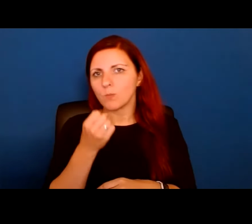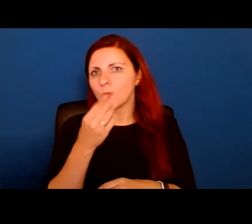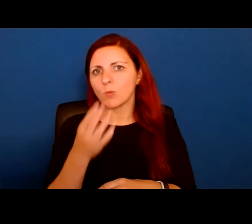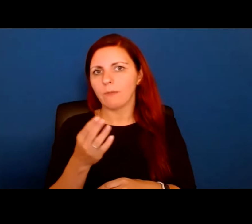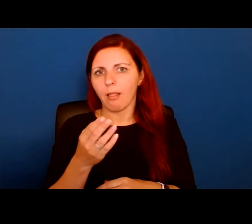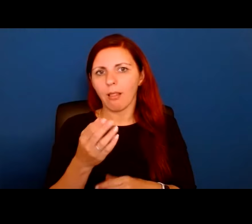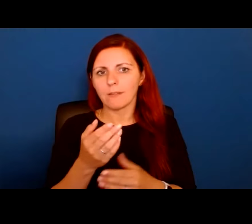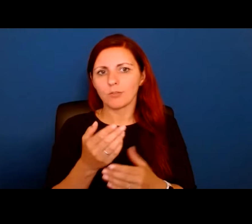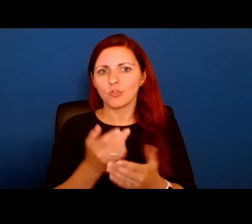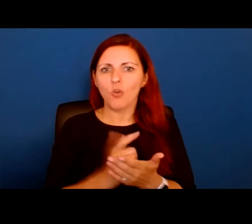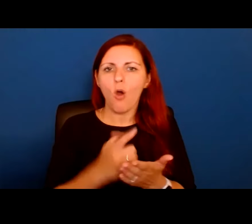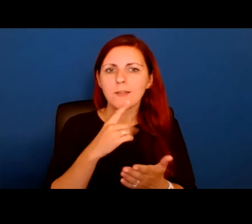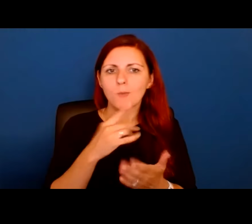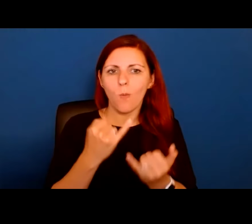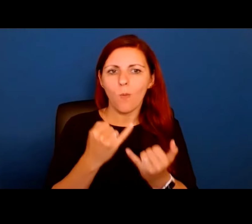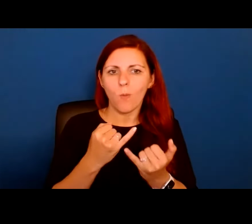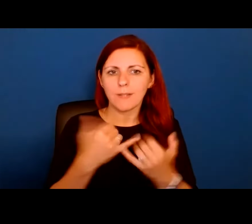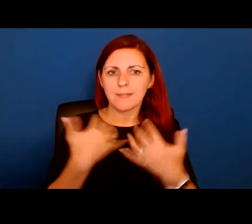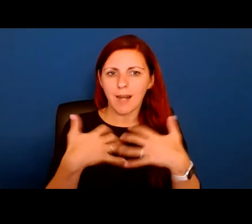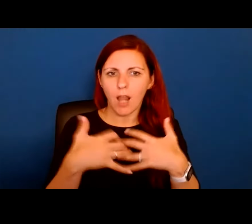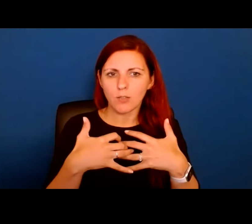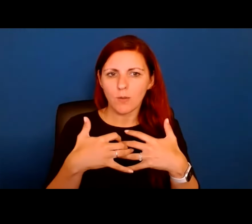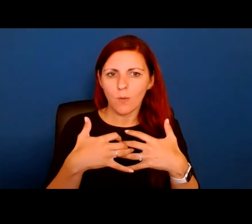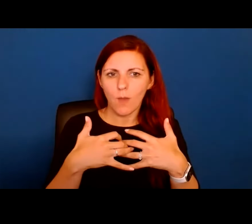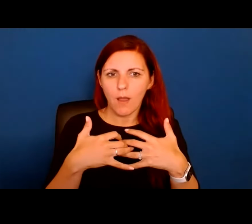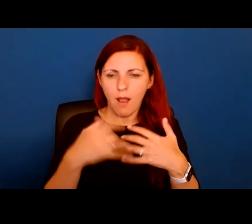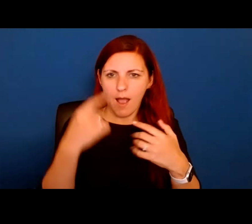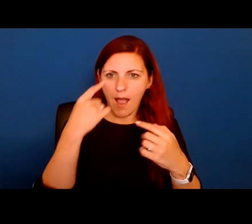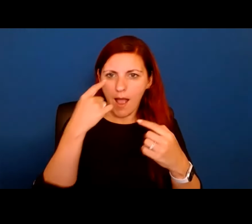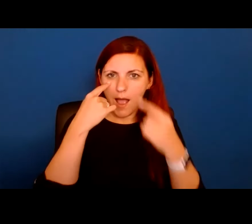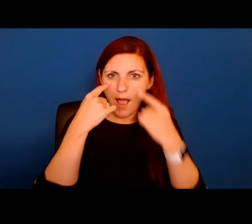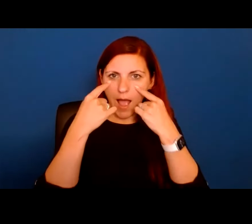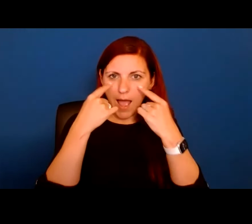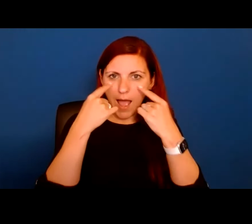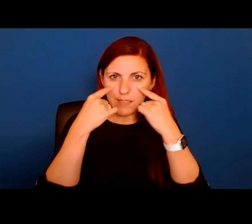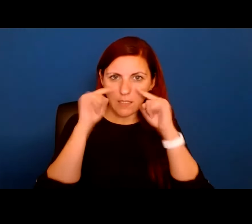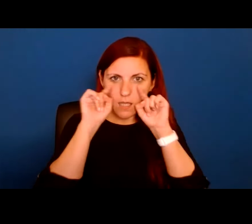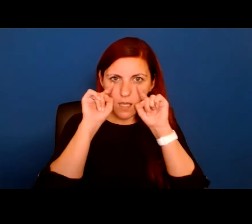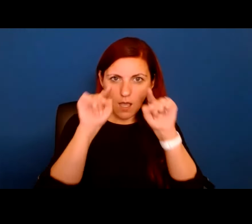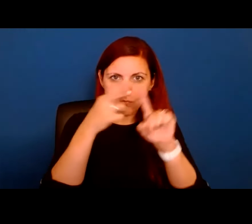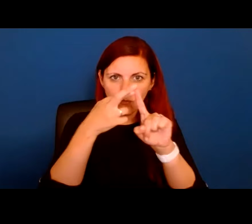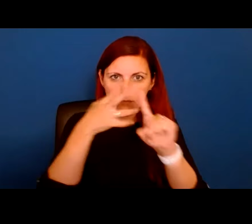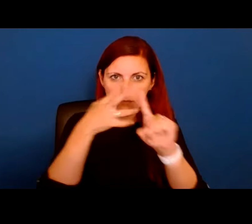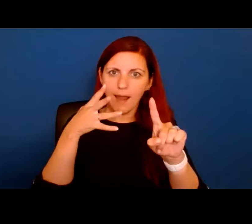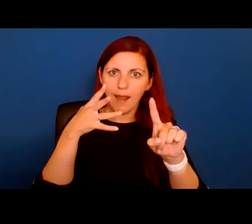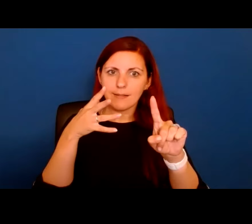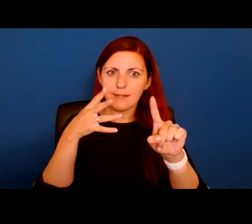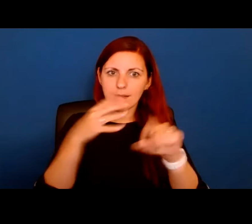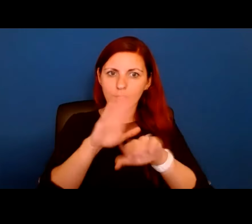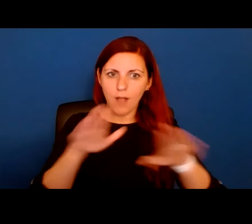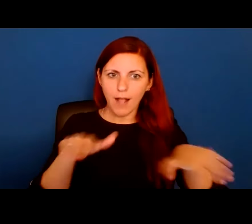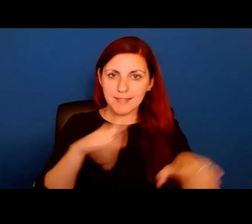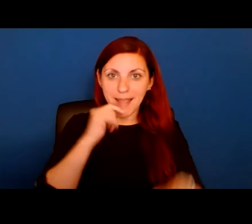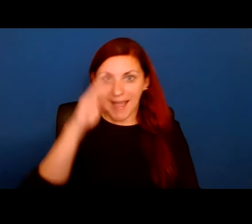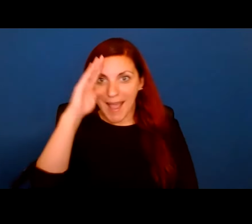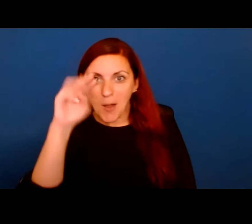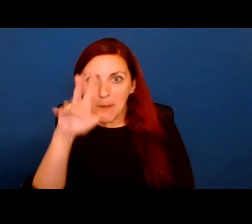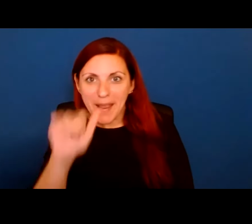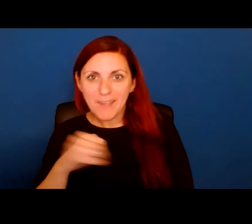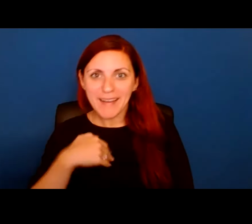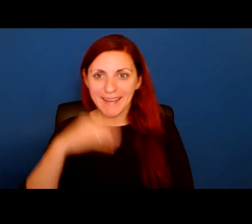built in where the camera from through one of eyes can recognize the face of the child that's picking them up. You can say hello, Mary. Hello, John. Hello, Michael.